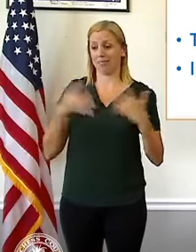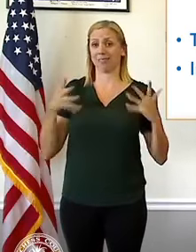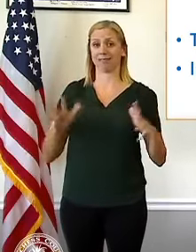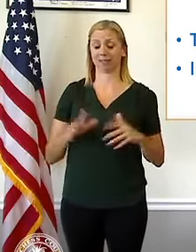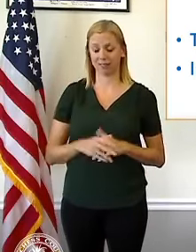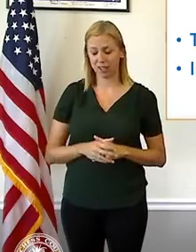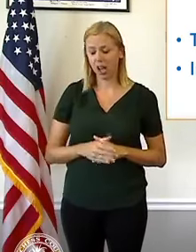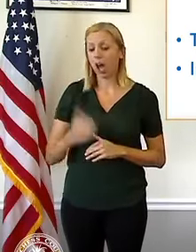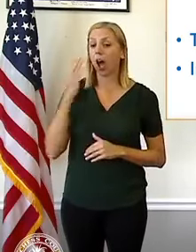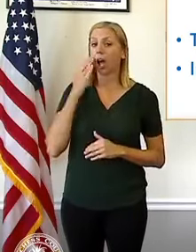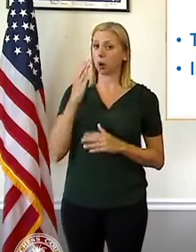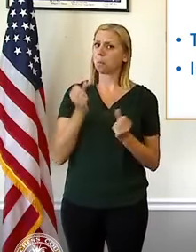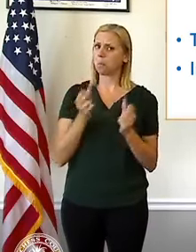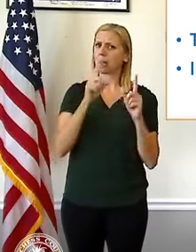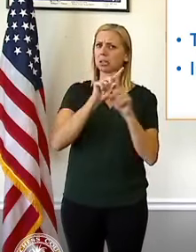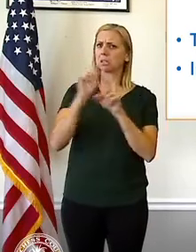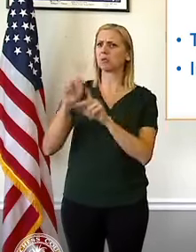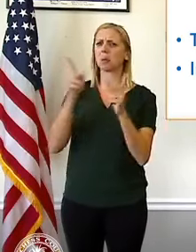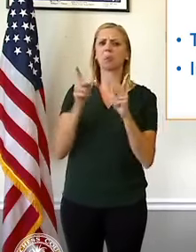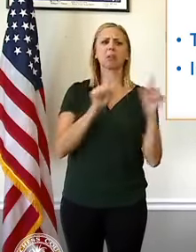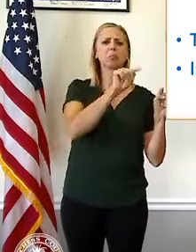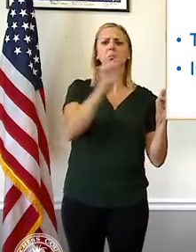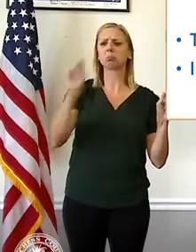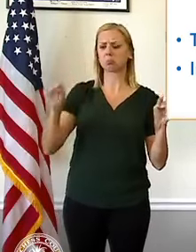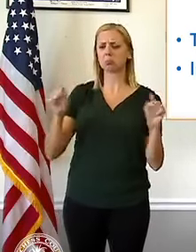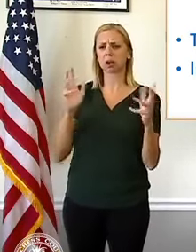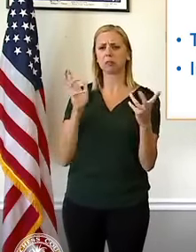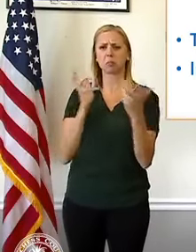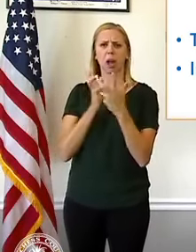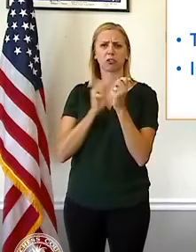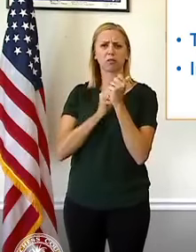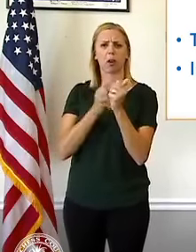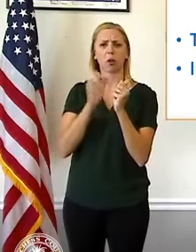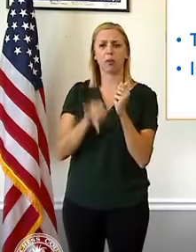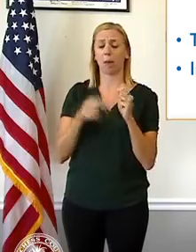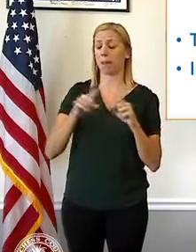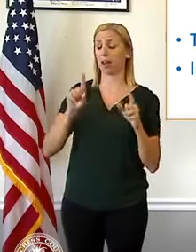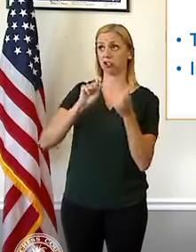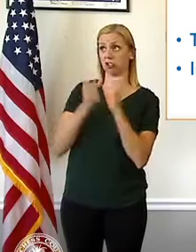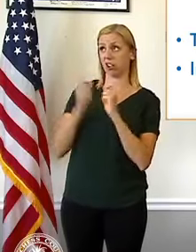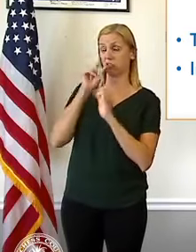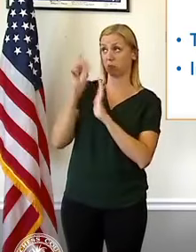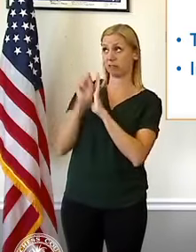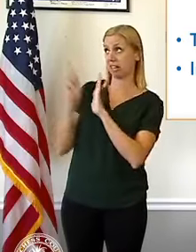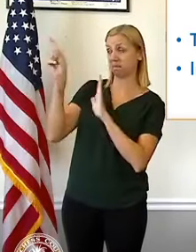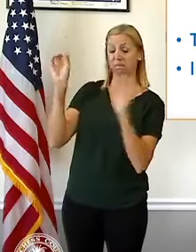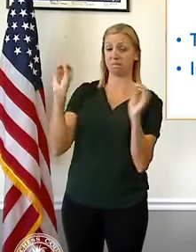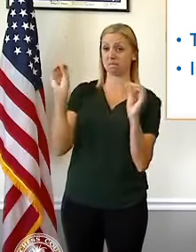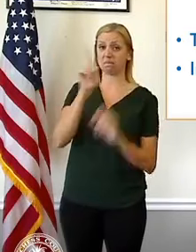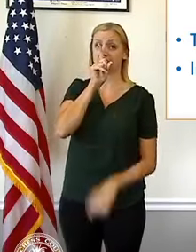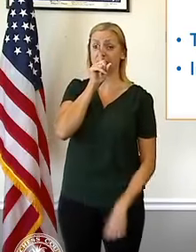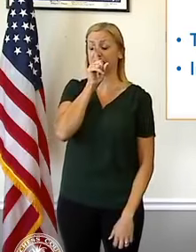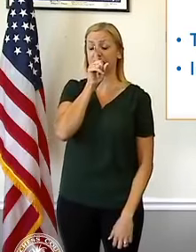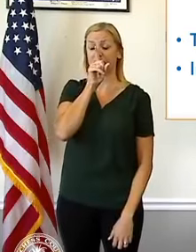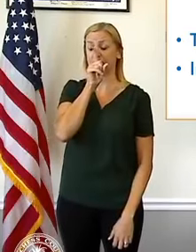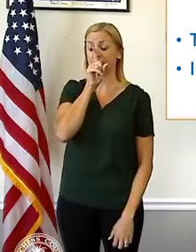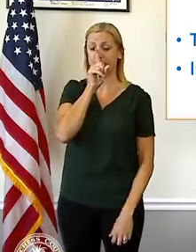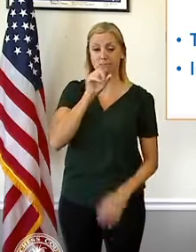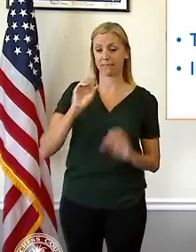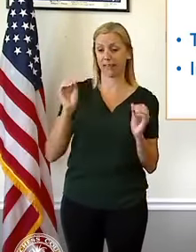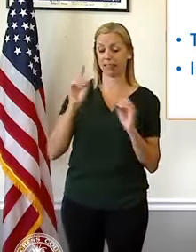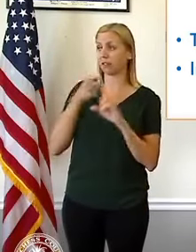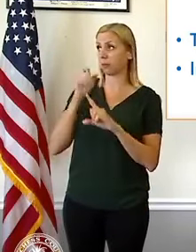are accommodating that, but there's been no change at the state level. We'll continue to advocate, but as of this point, no change in that policy